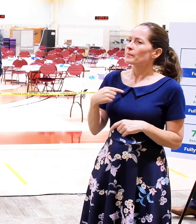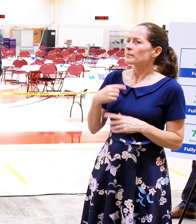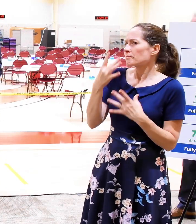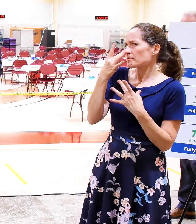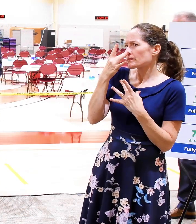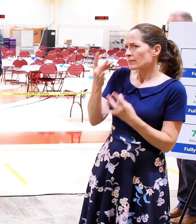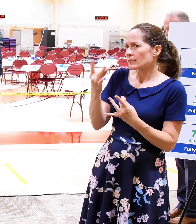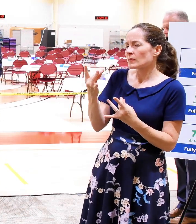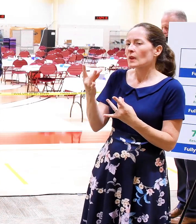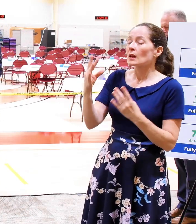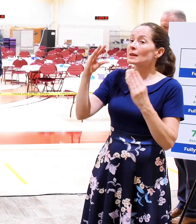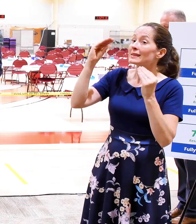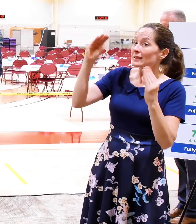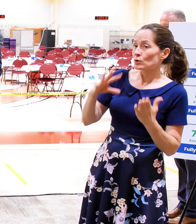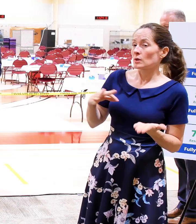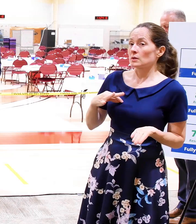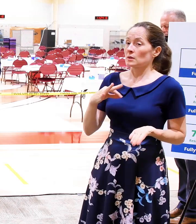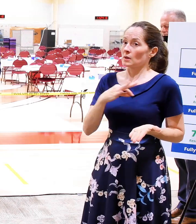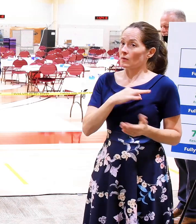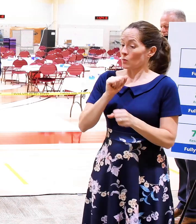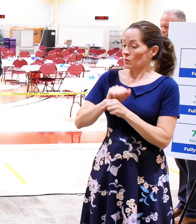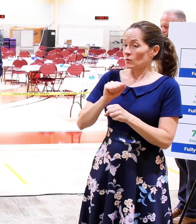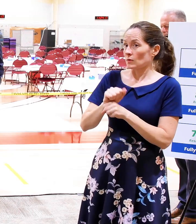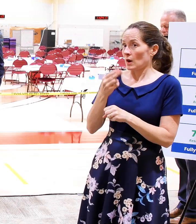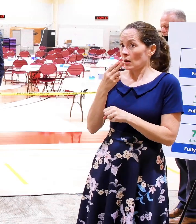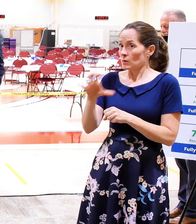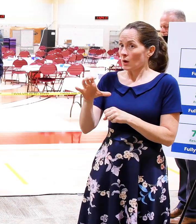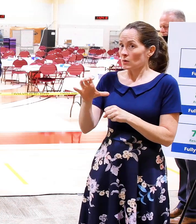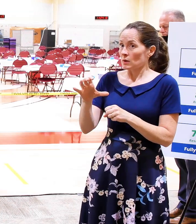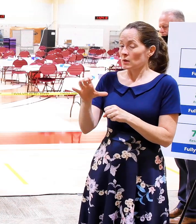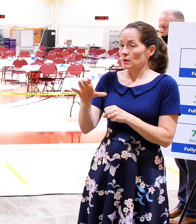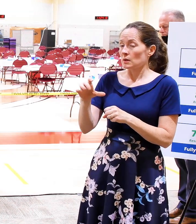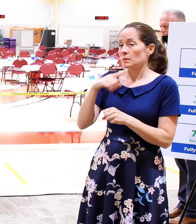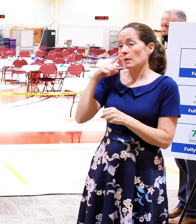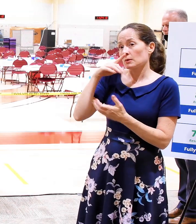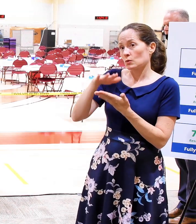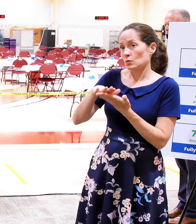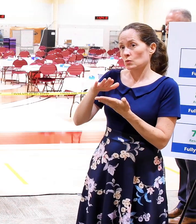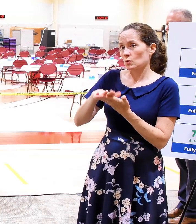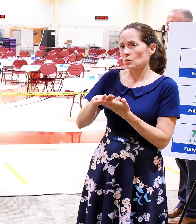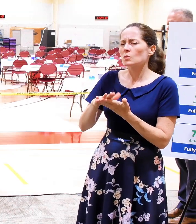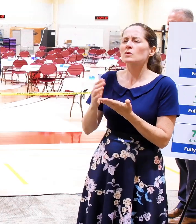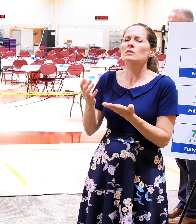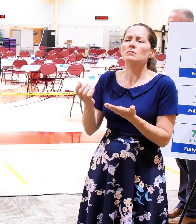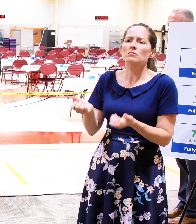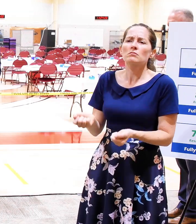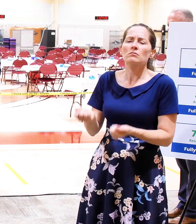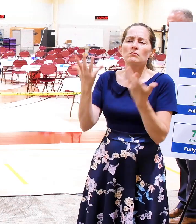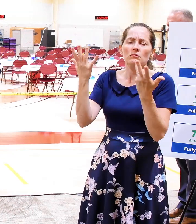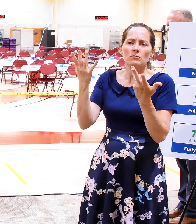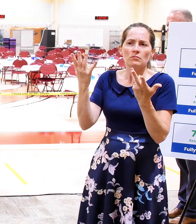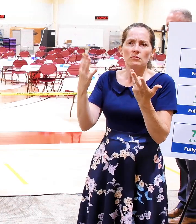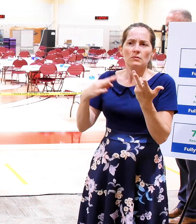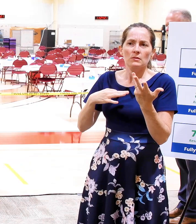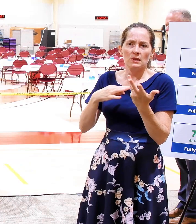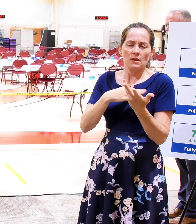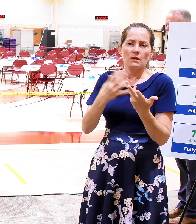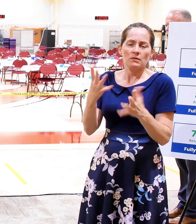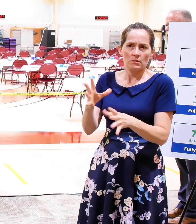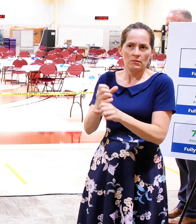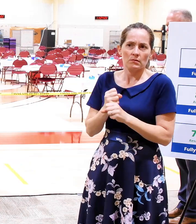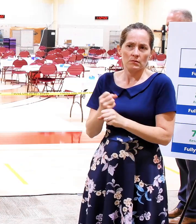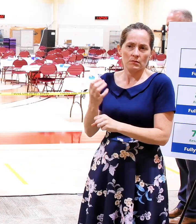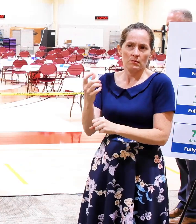and staff in Howard County Public Schools and what efforts are being made to ensure that there's sufficient vaccination